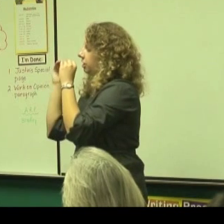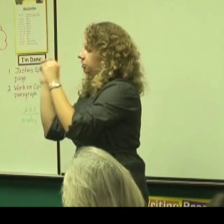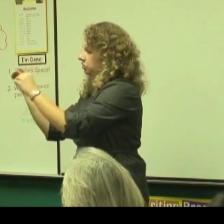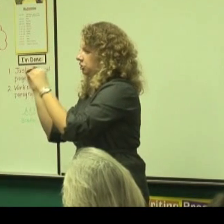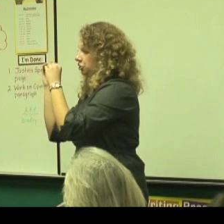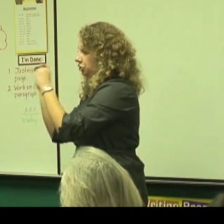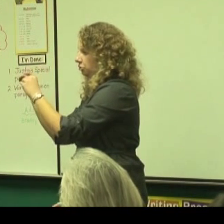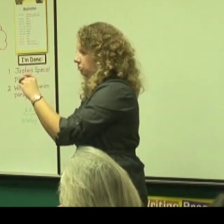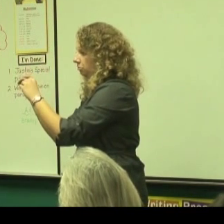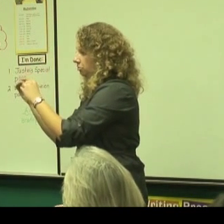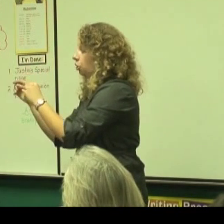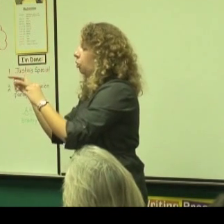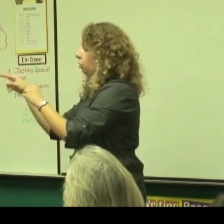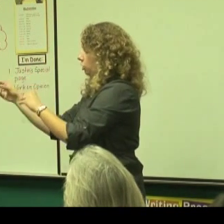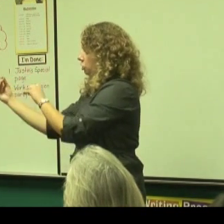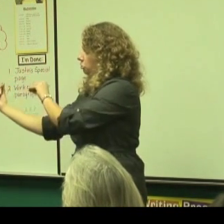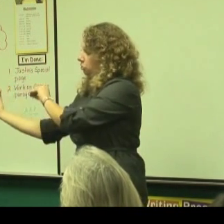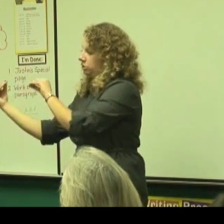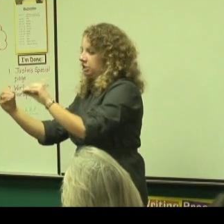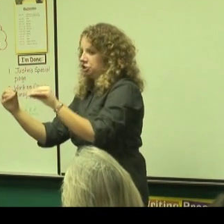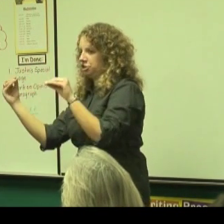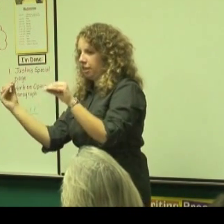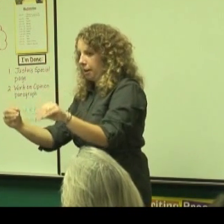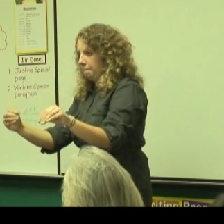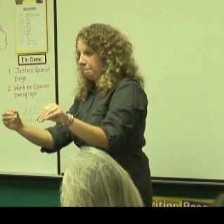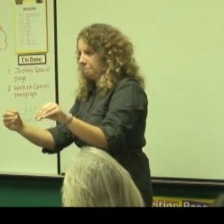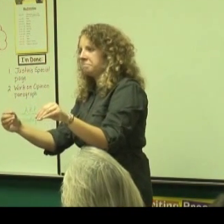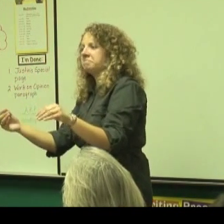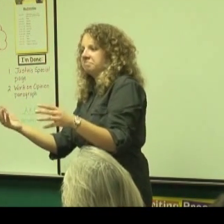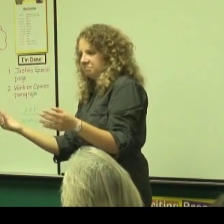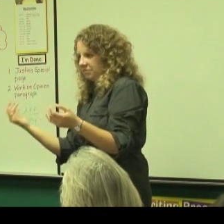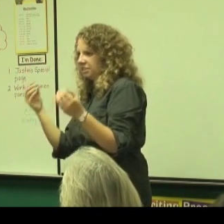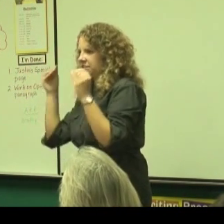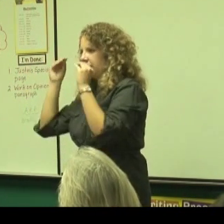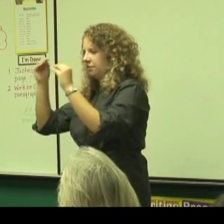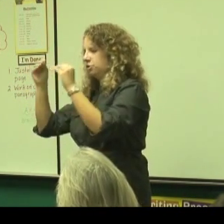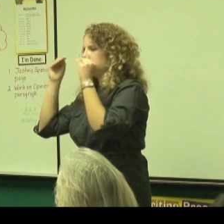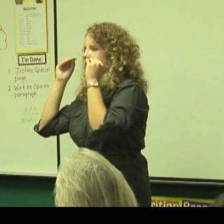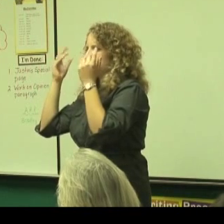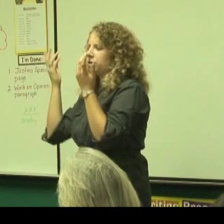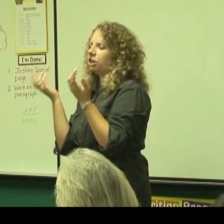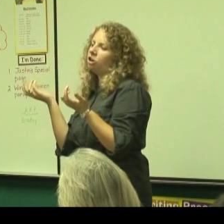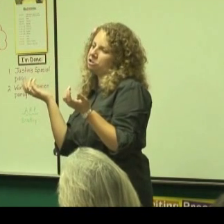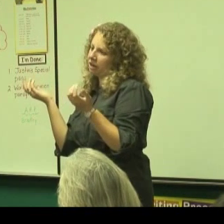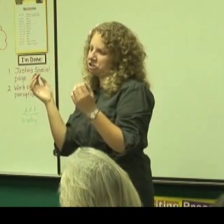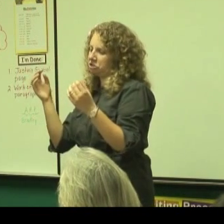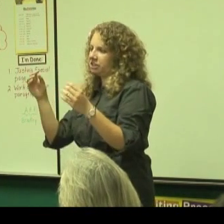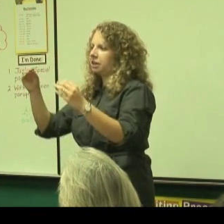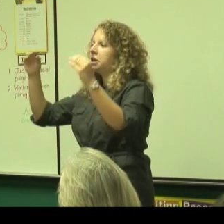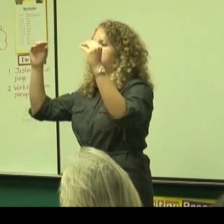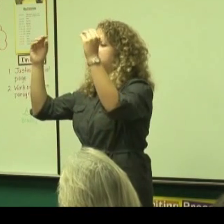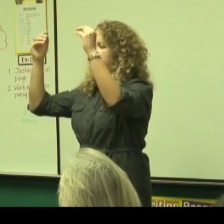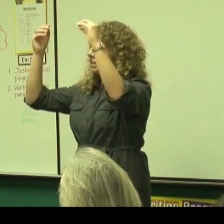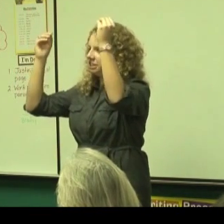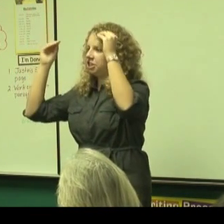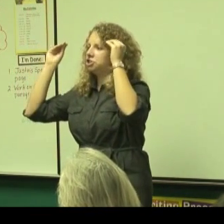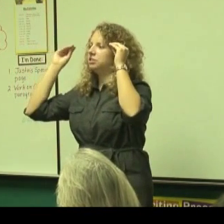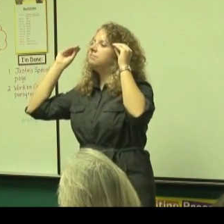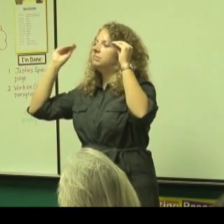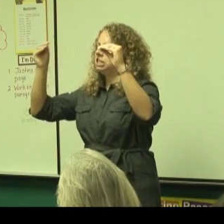could teach you. Or you could teach them. It's kind of it's what they call a directional sign. But the sign teach,